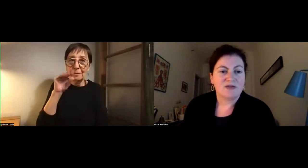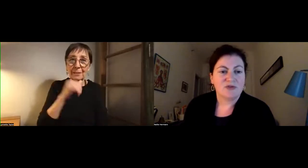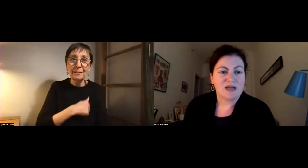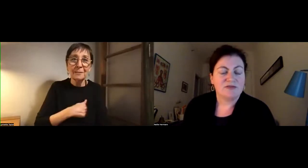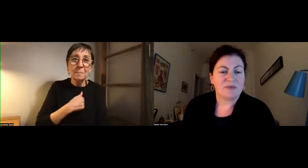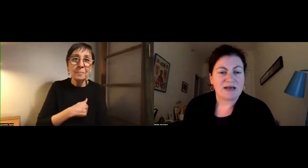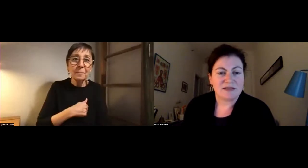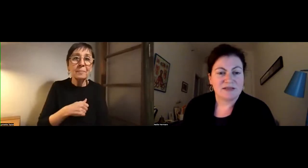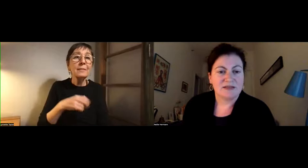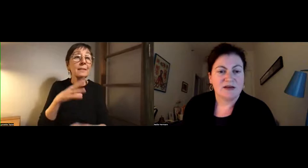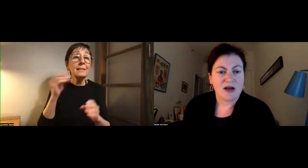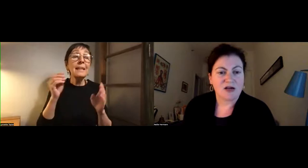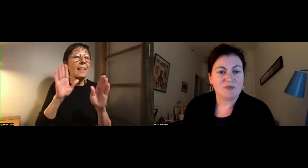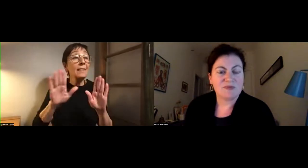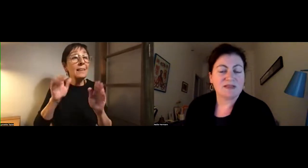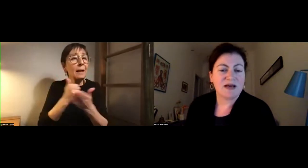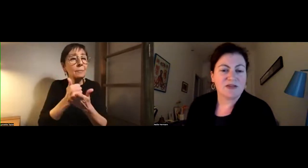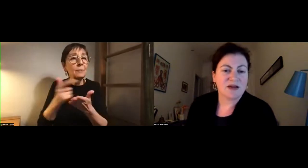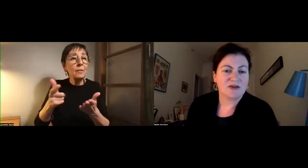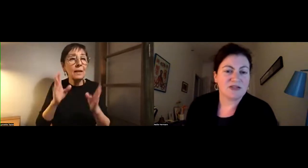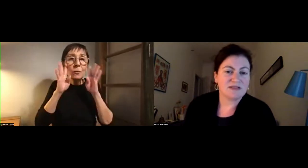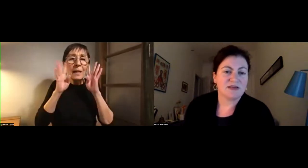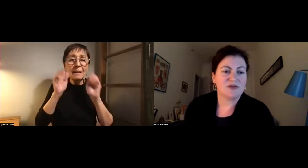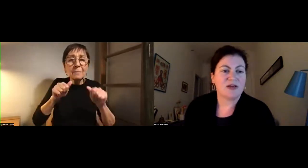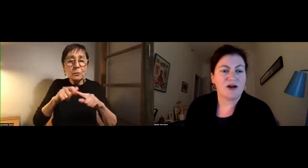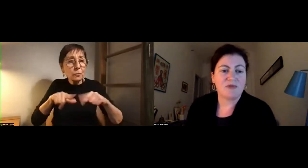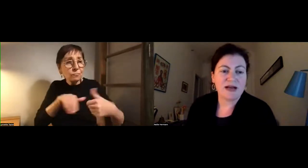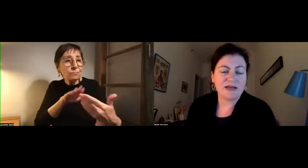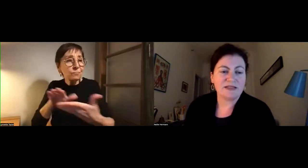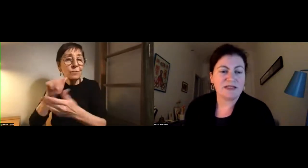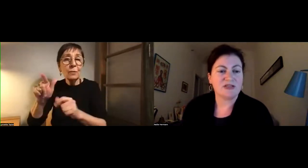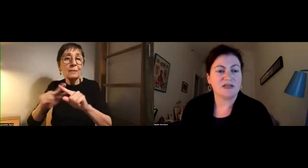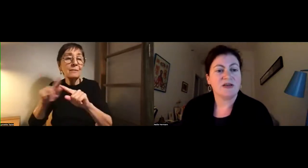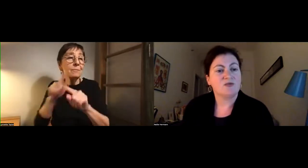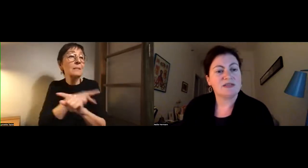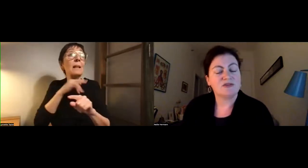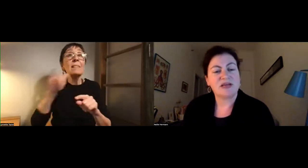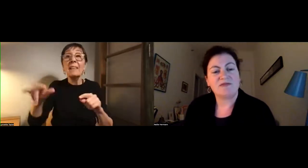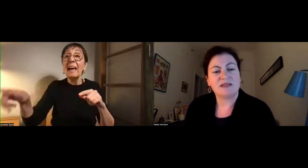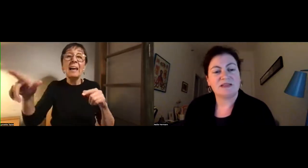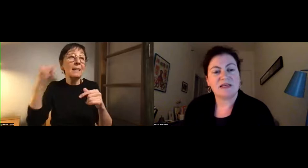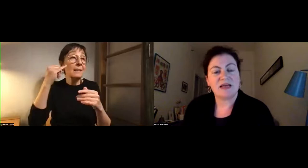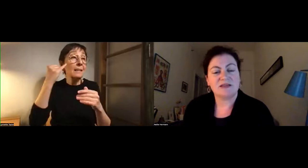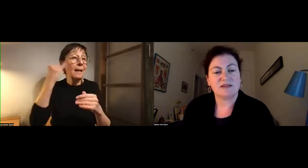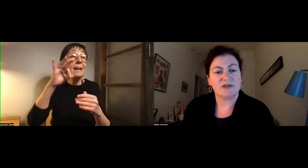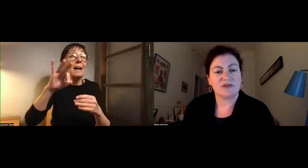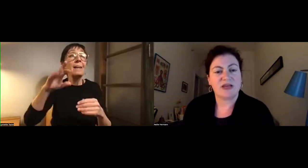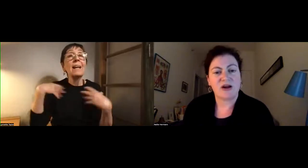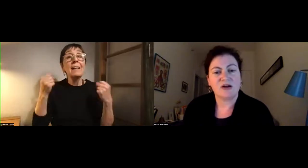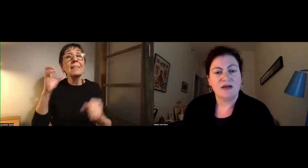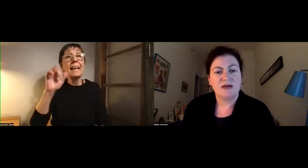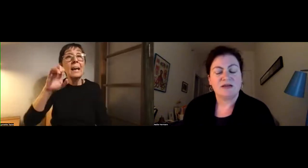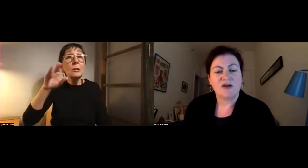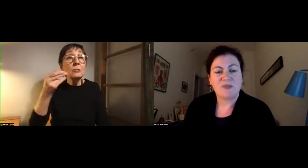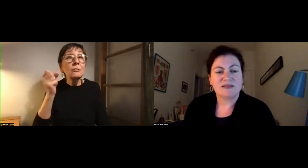and creative capacities. Our commitments to healthcare justice underlie our writing, teaching, research, advocacy, and delivery of